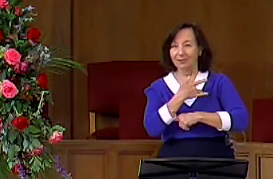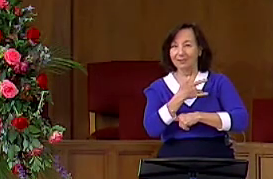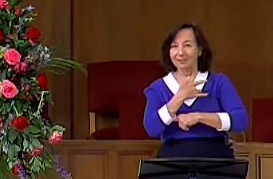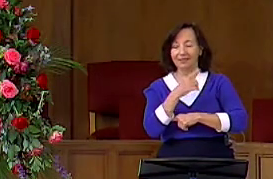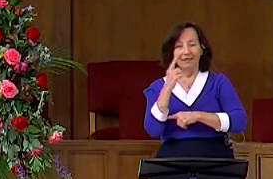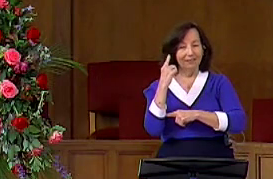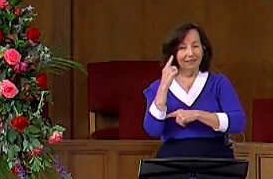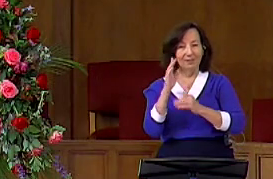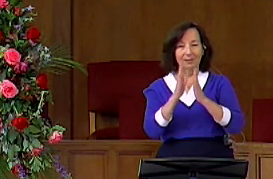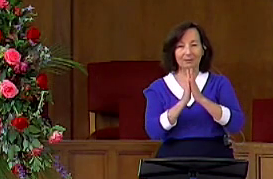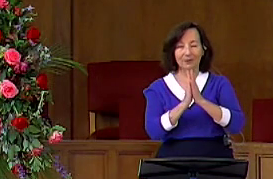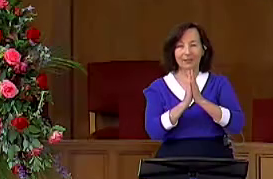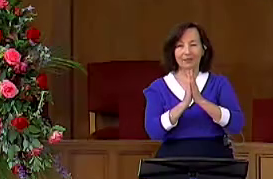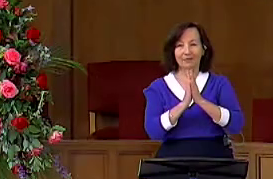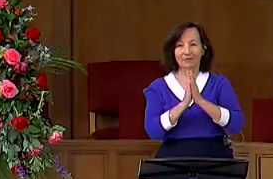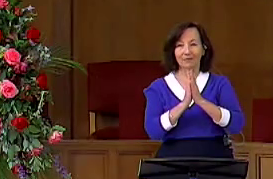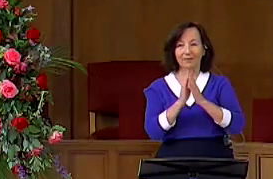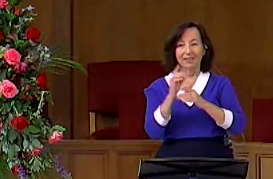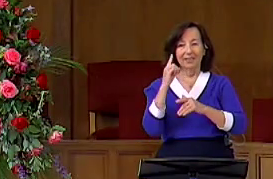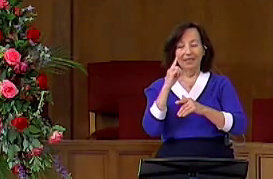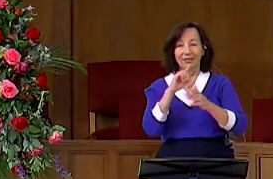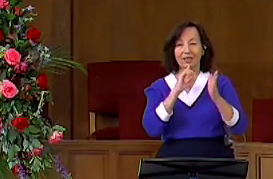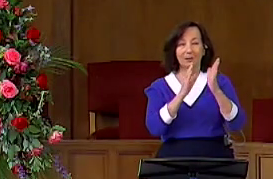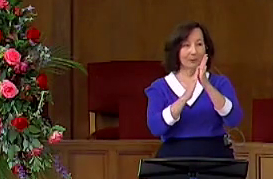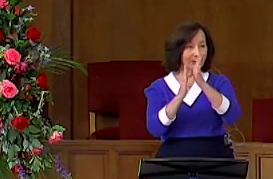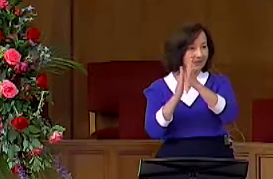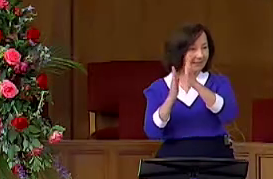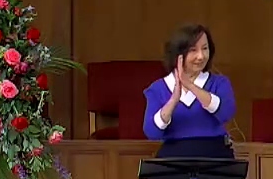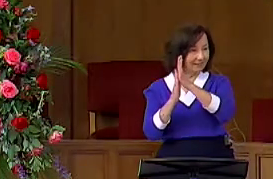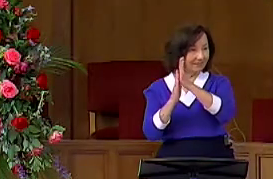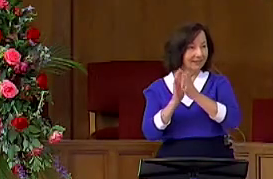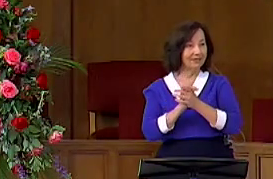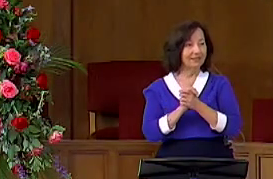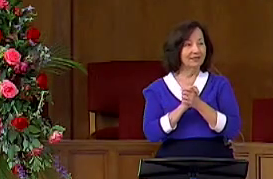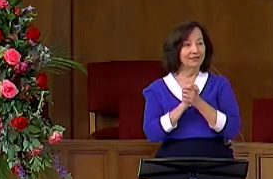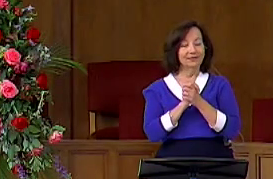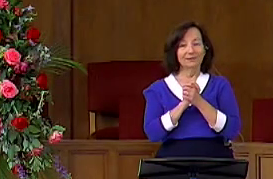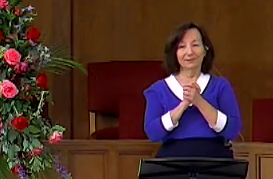hear our prayers, hear our praises,